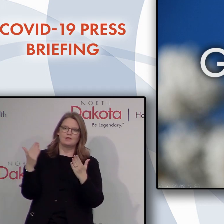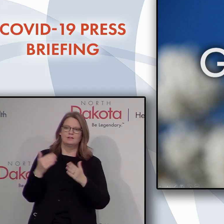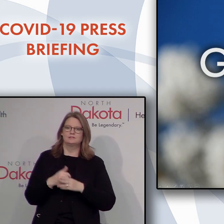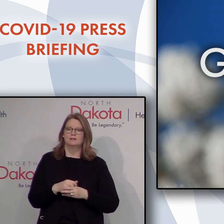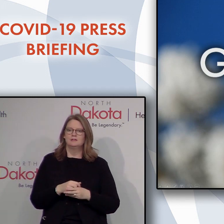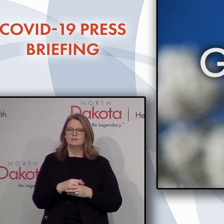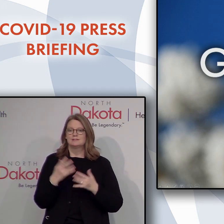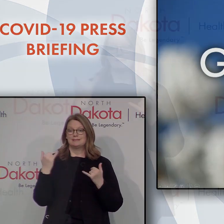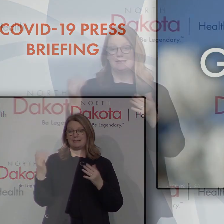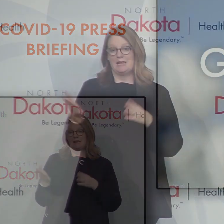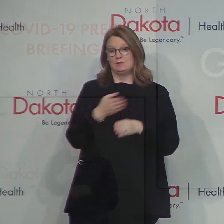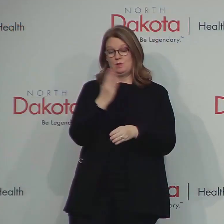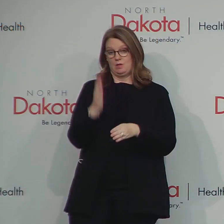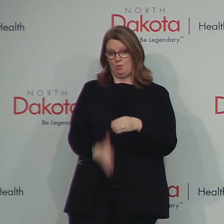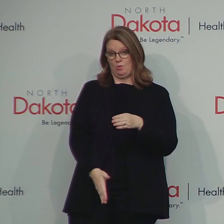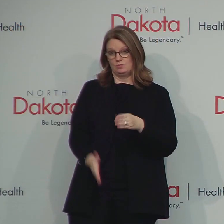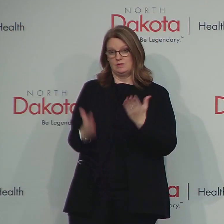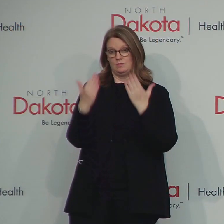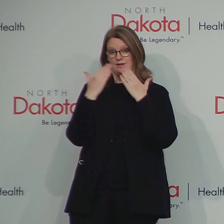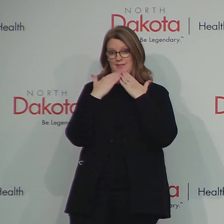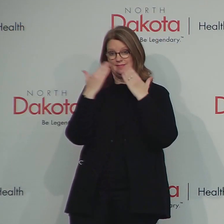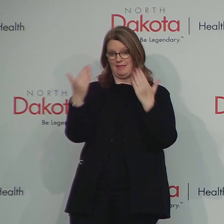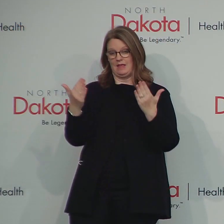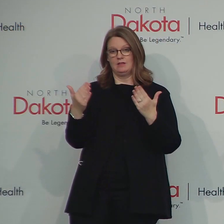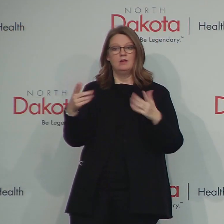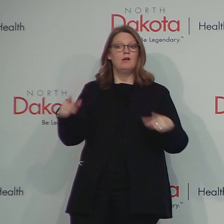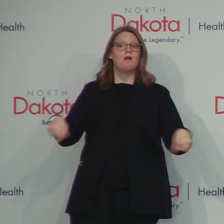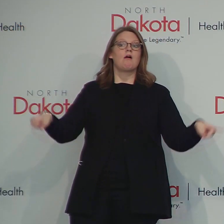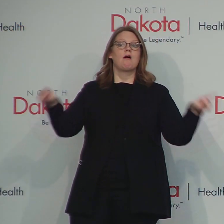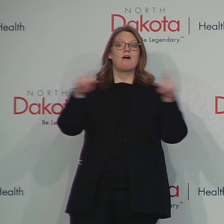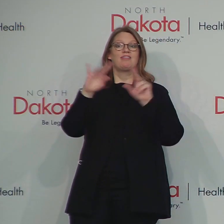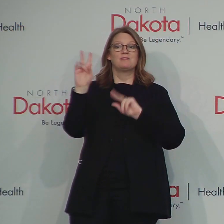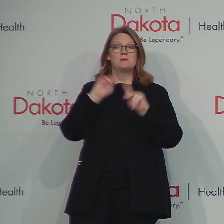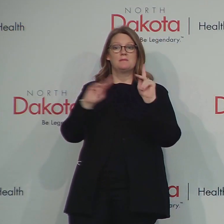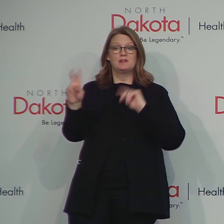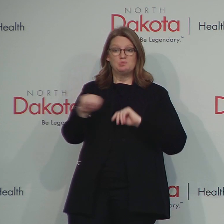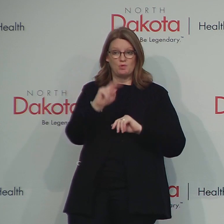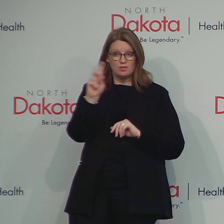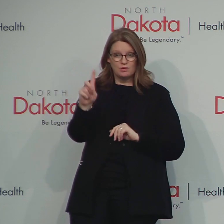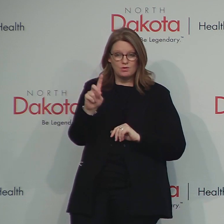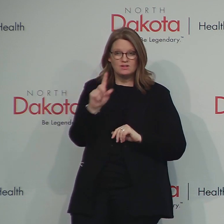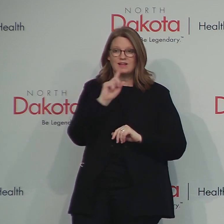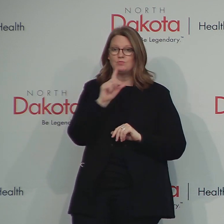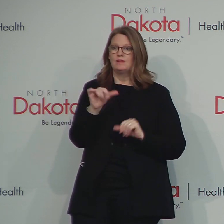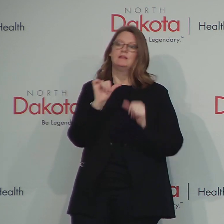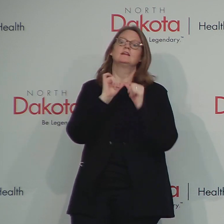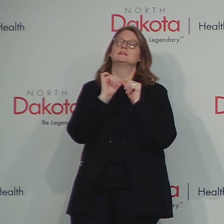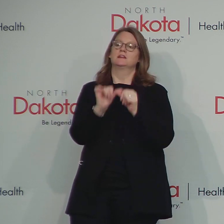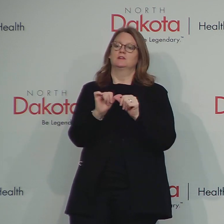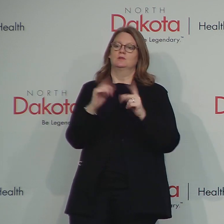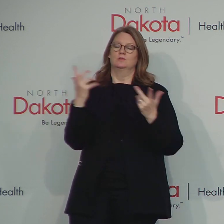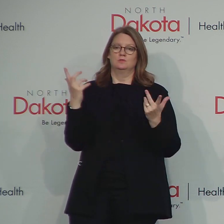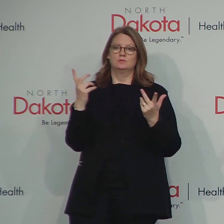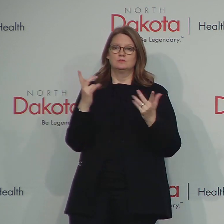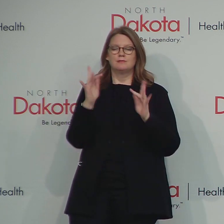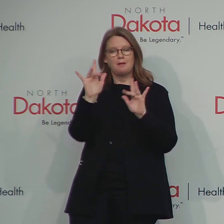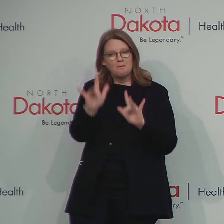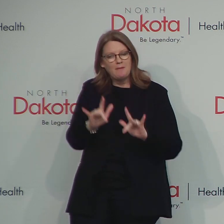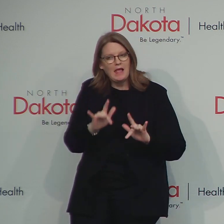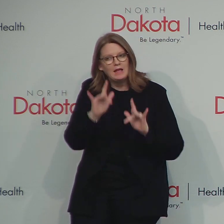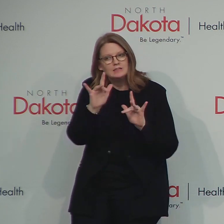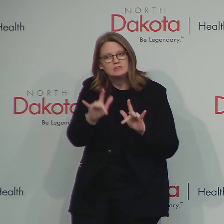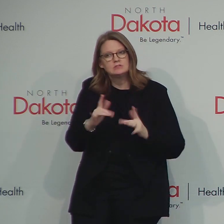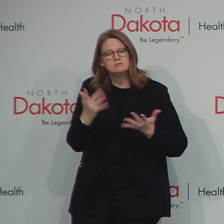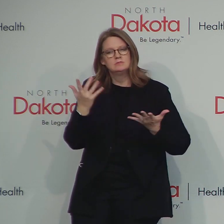And so as we close today, again, I want to thank all North Dakotans who have done and continue to exhibit the compassion and